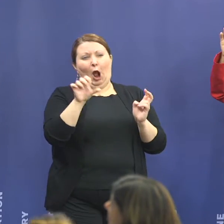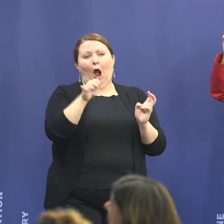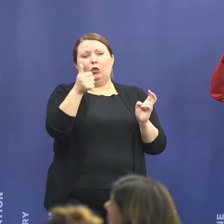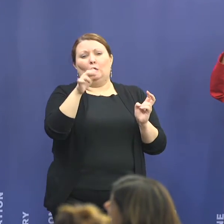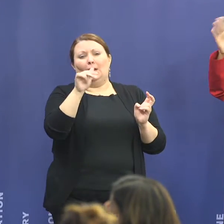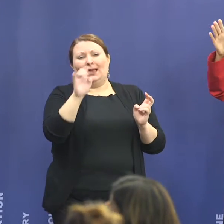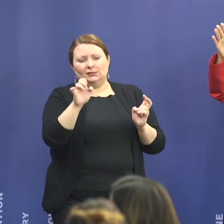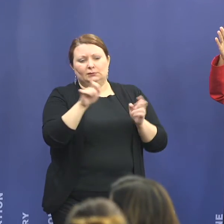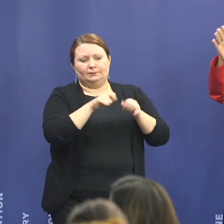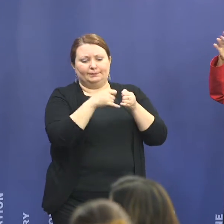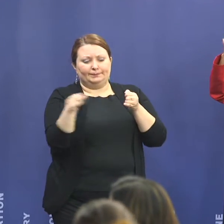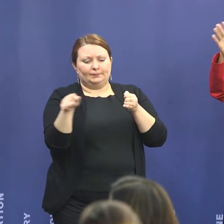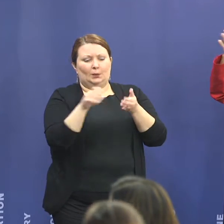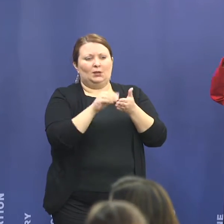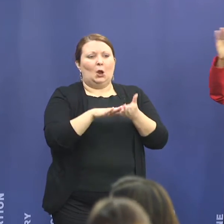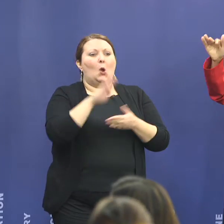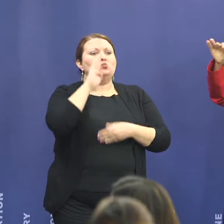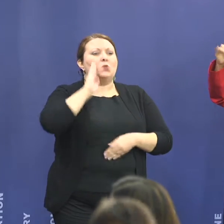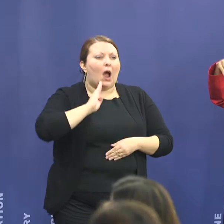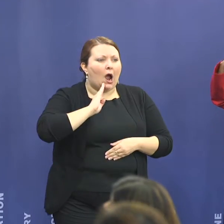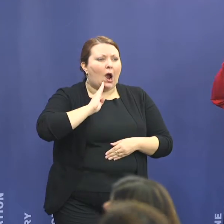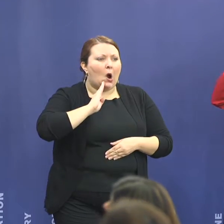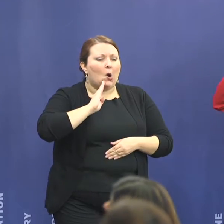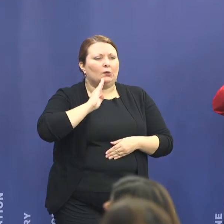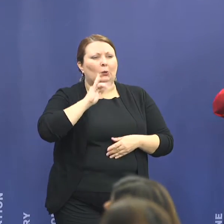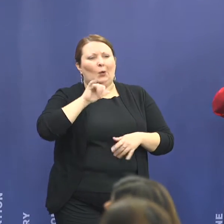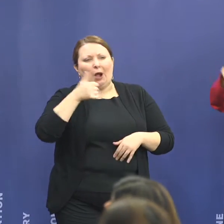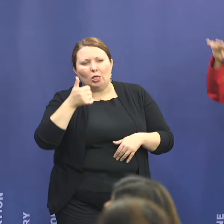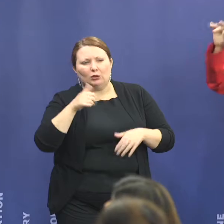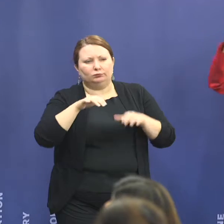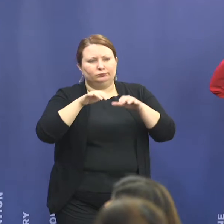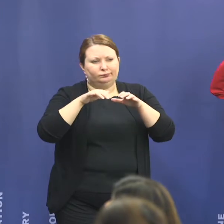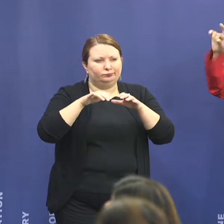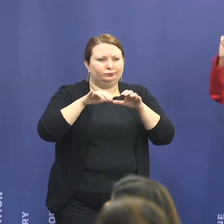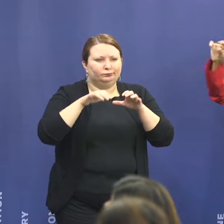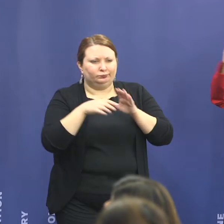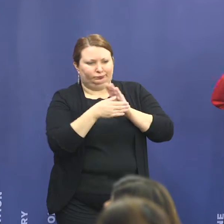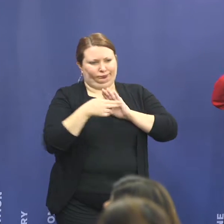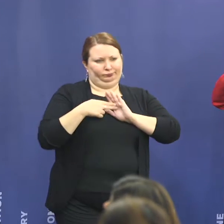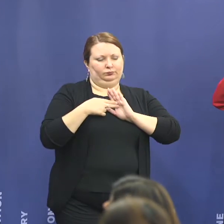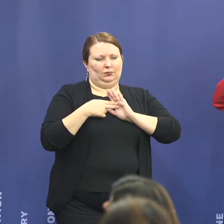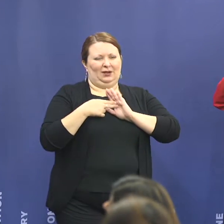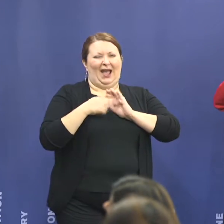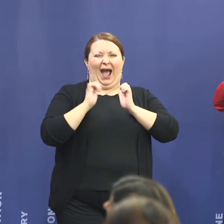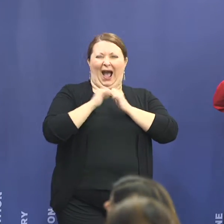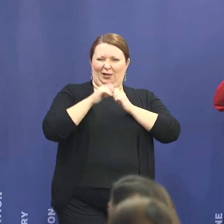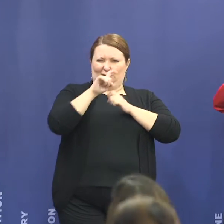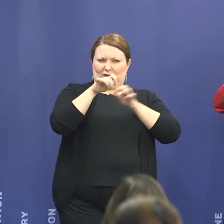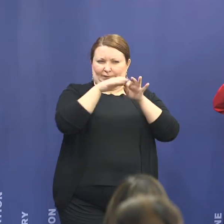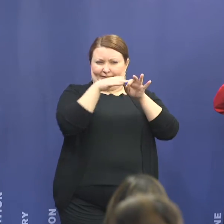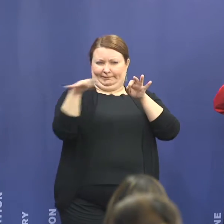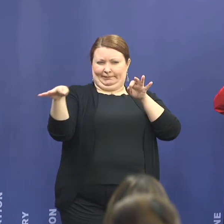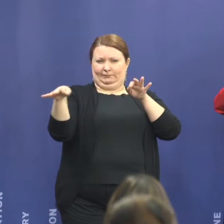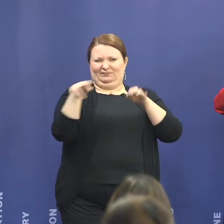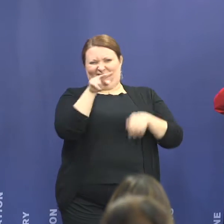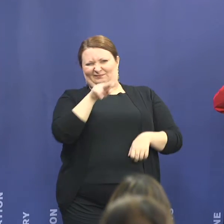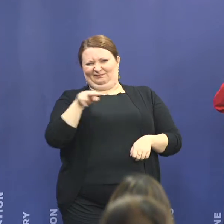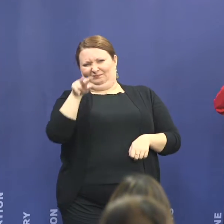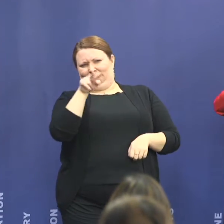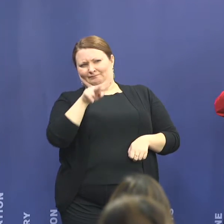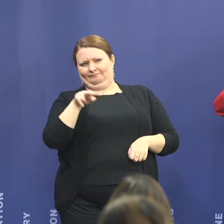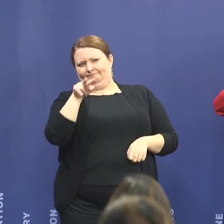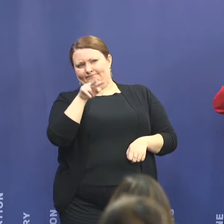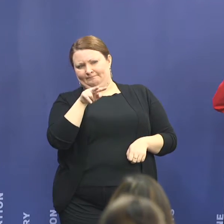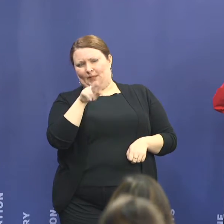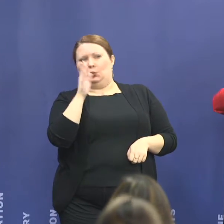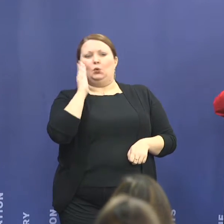race and write in maybe brown, trigueño, etc. The reality is that the way that this question is written right now allows us to detect if